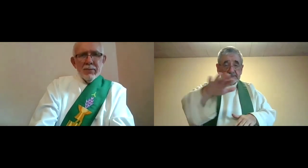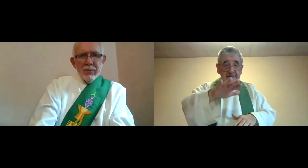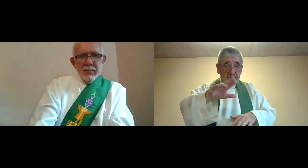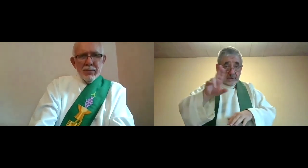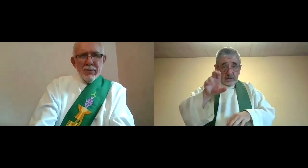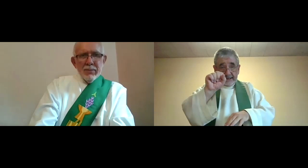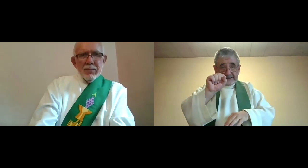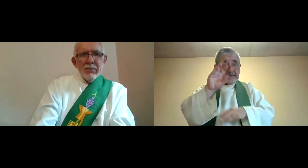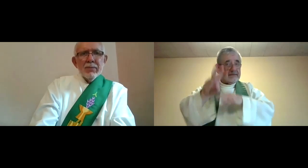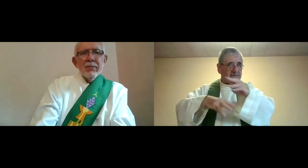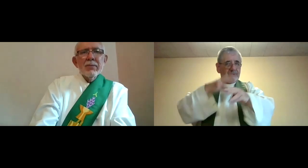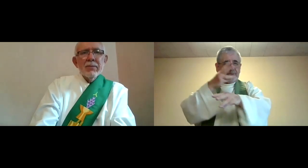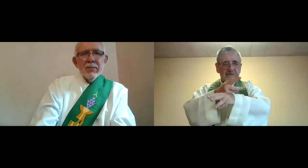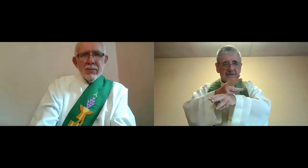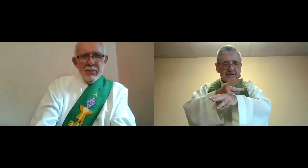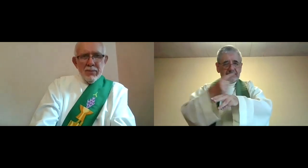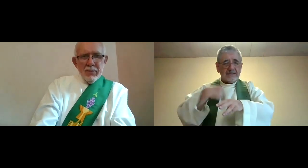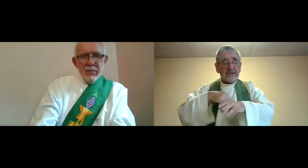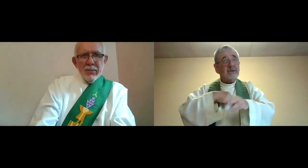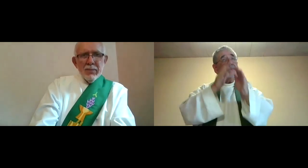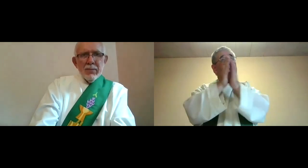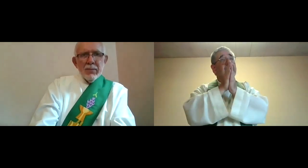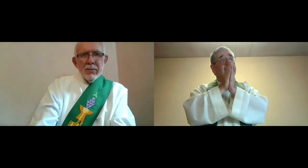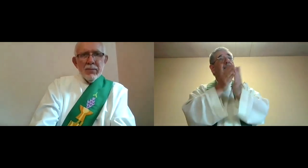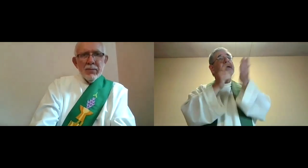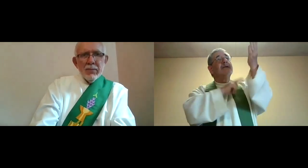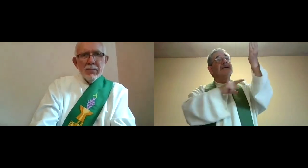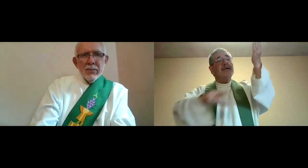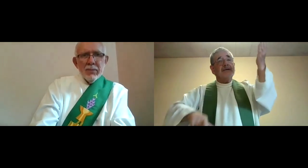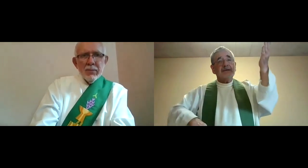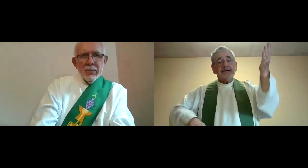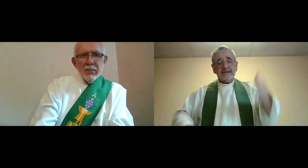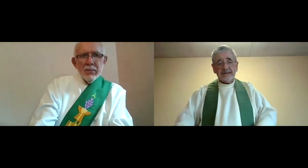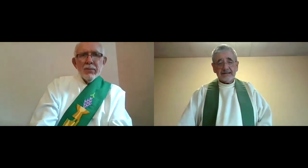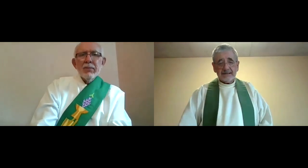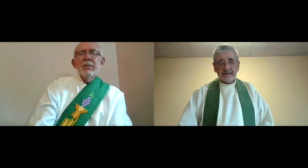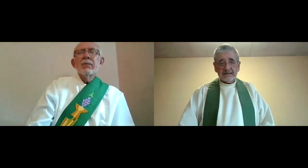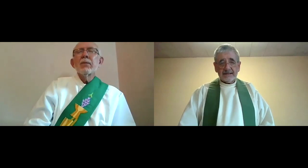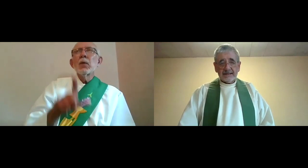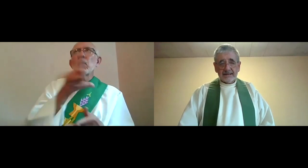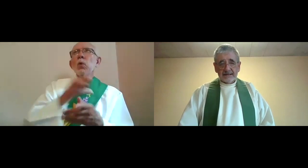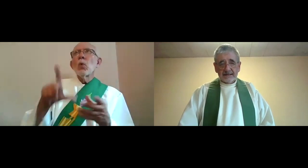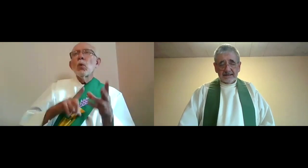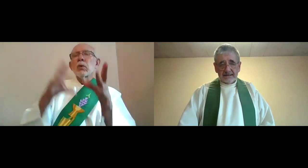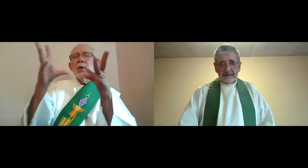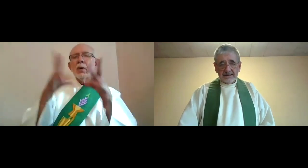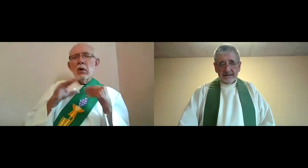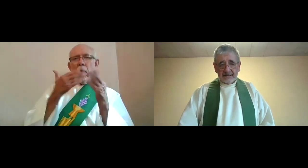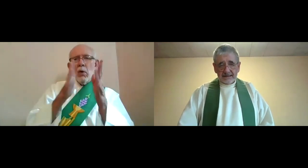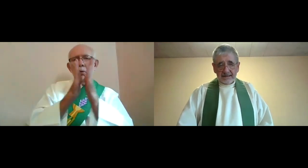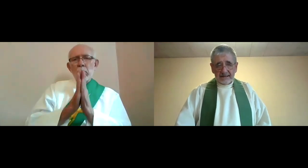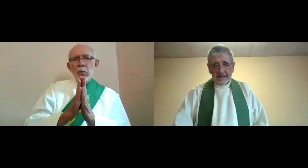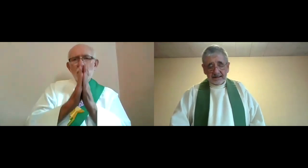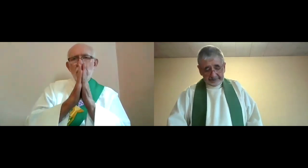peace throughout the U.S. and the world. We pray to the Lord.